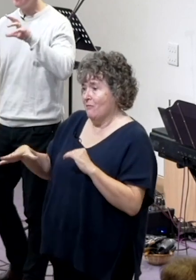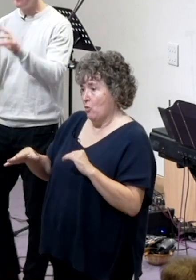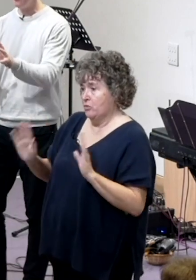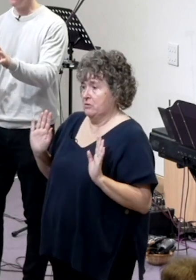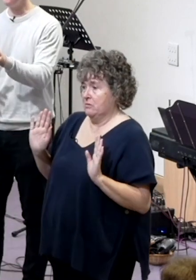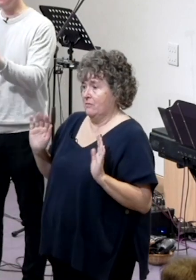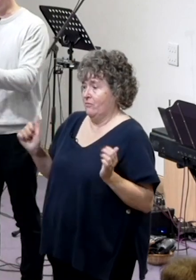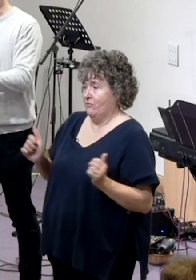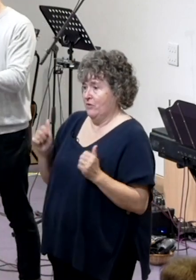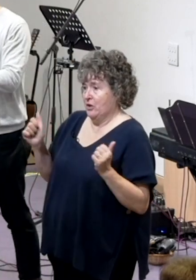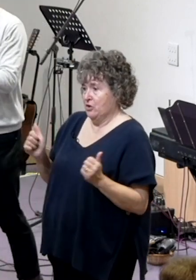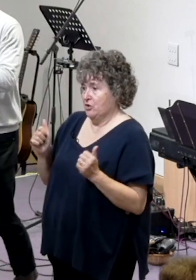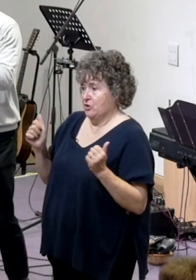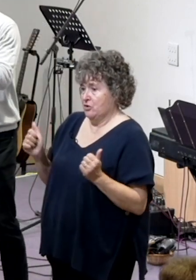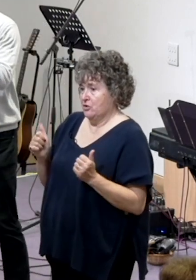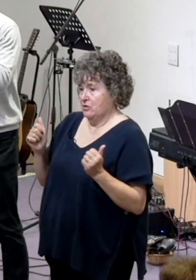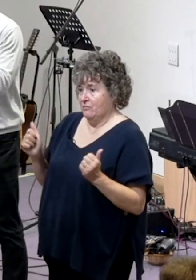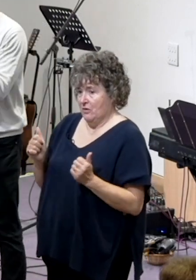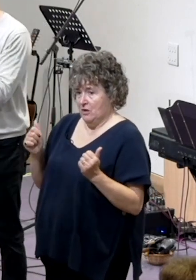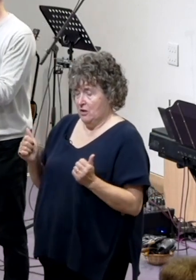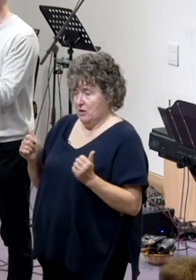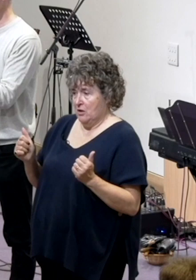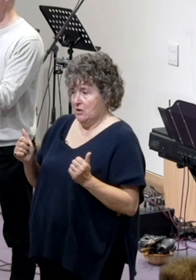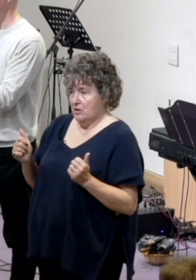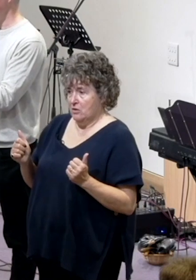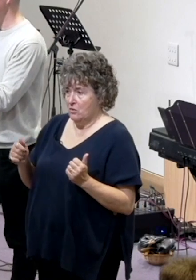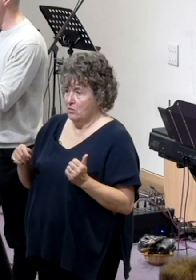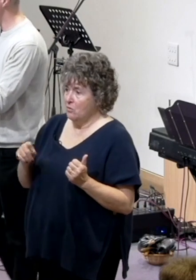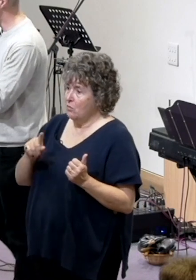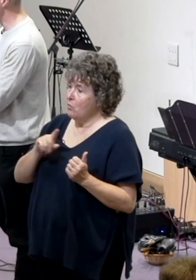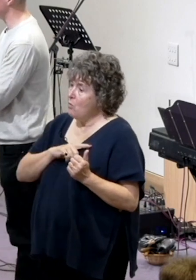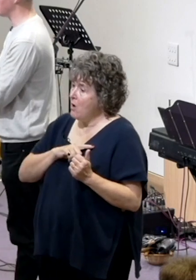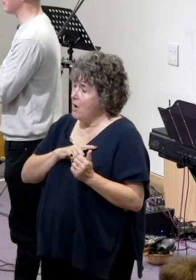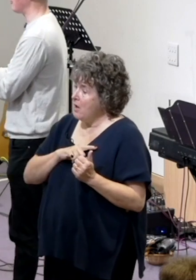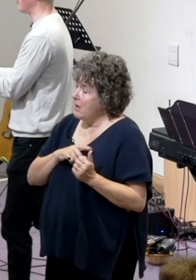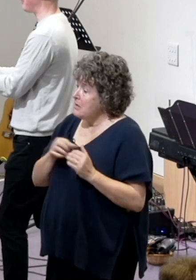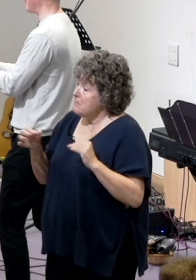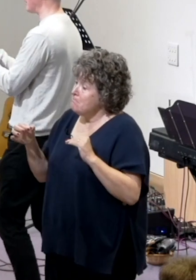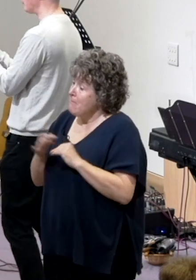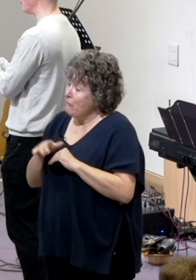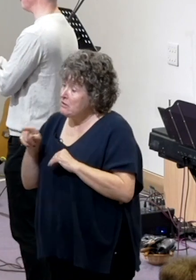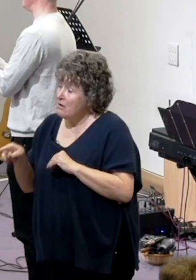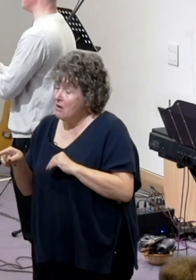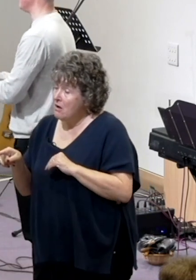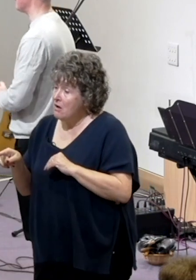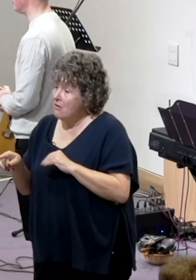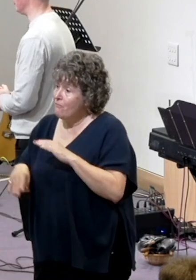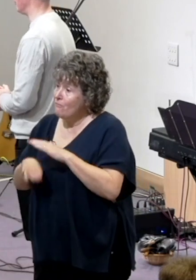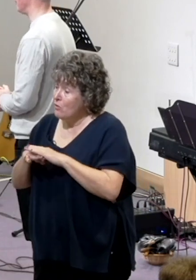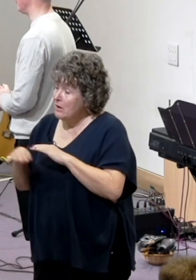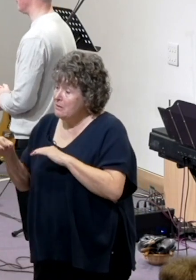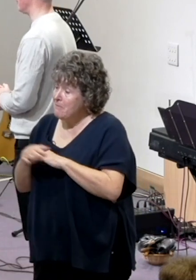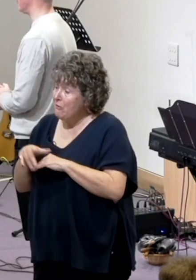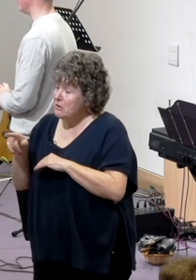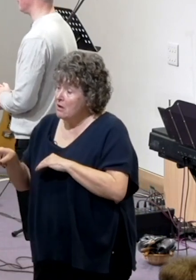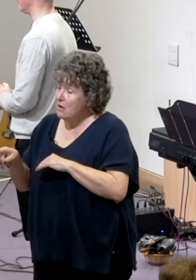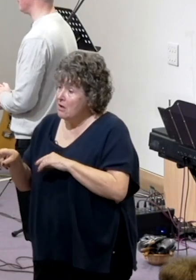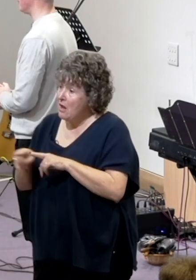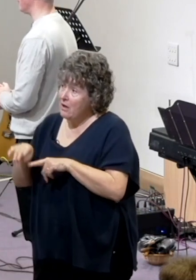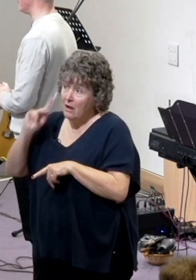to divorce Mary, because if he didn't, then he would have dishonored God by ignoring his law.